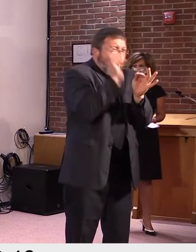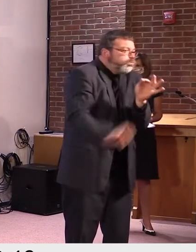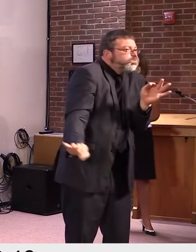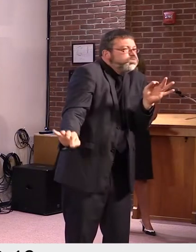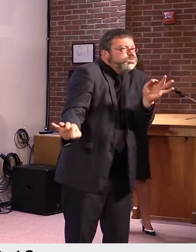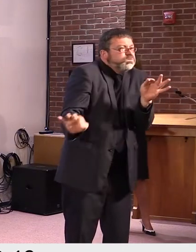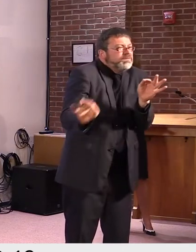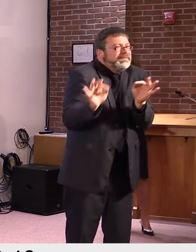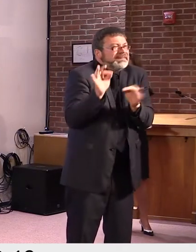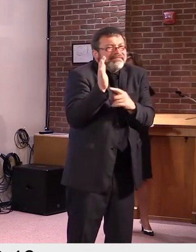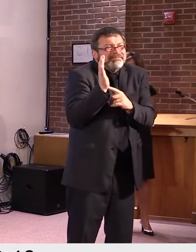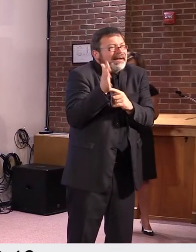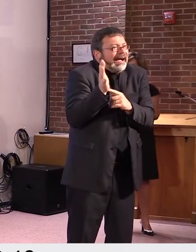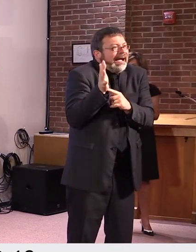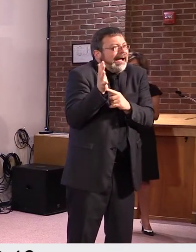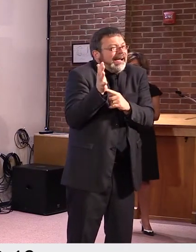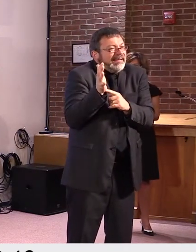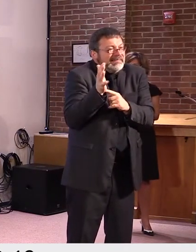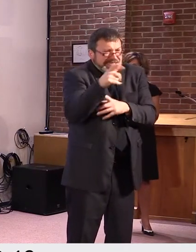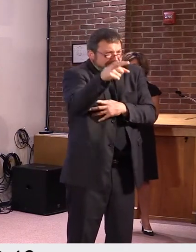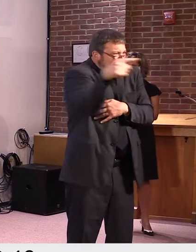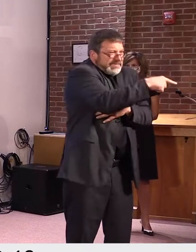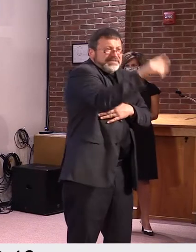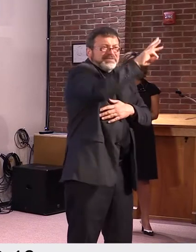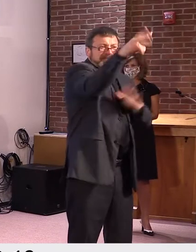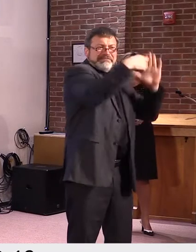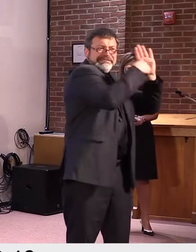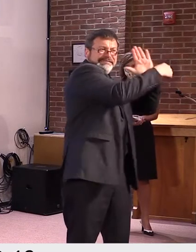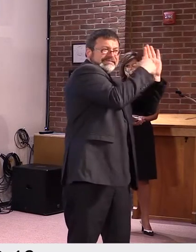2020census.gov or by calling